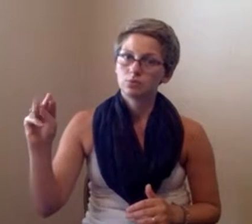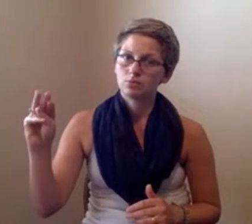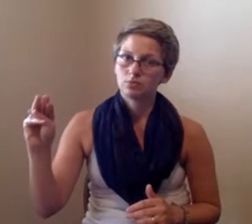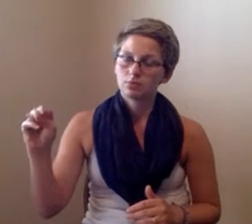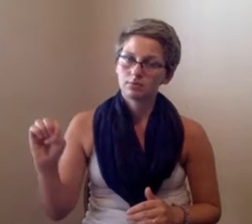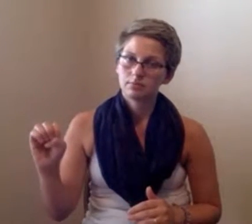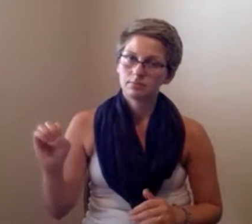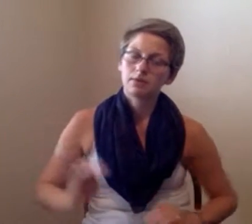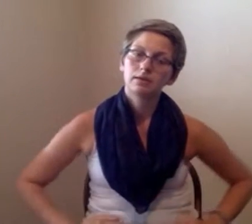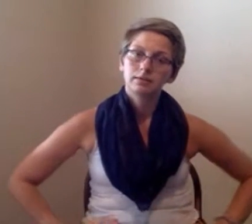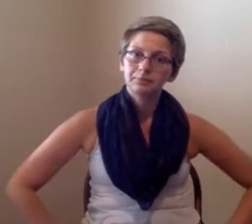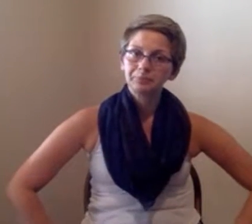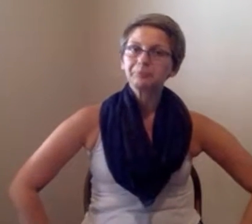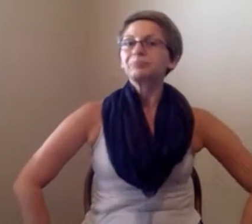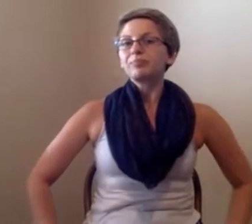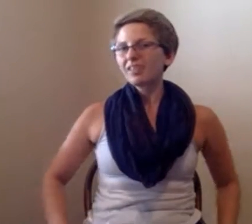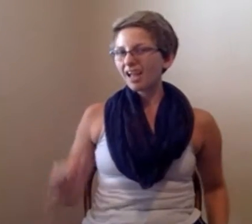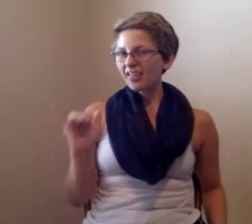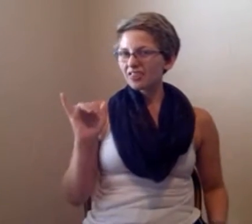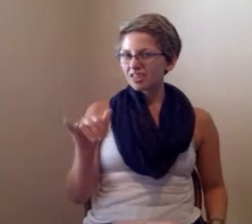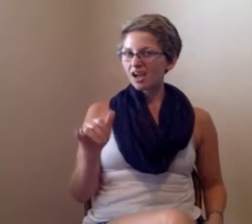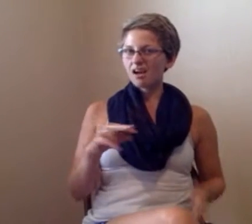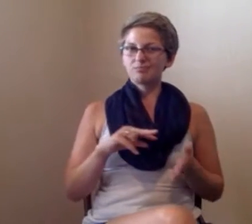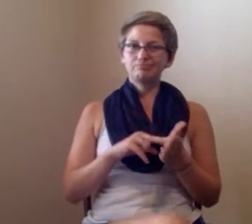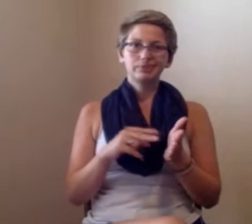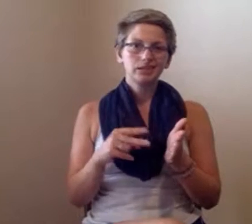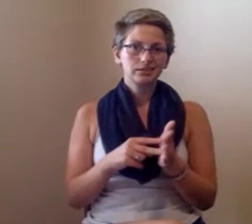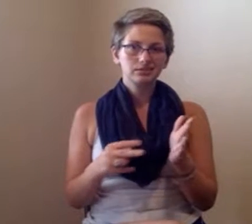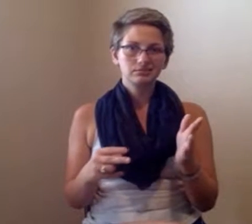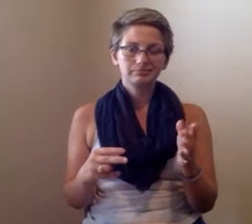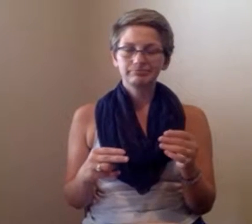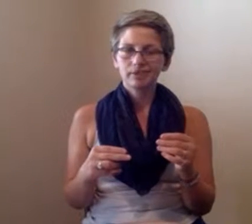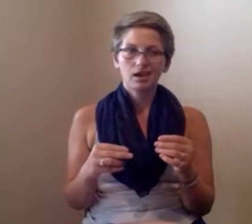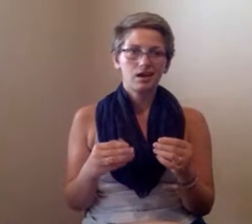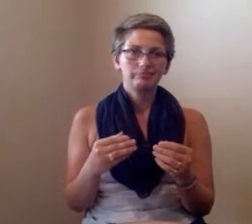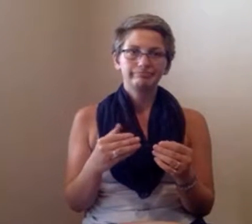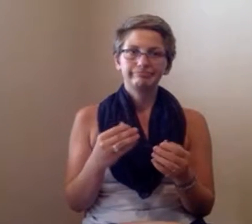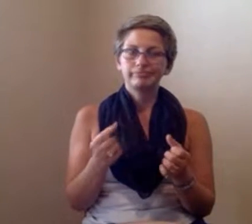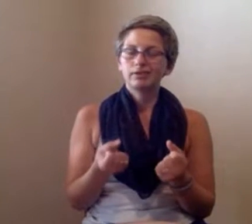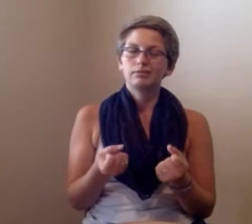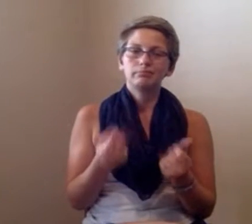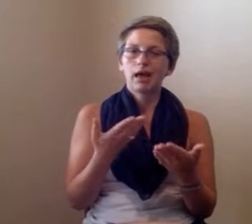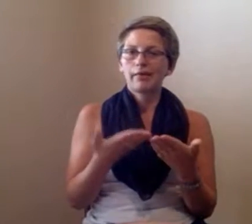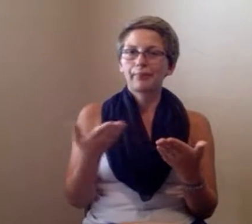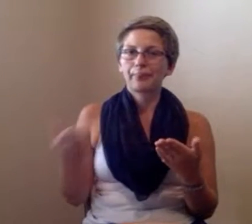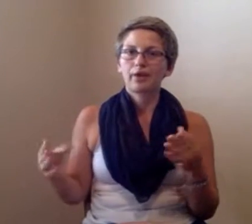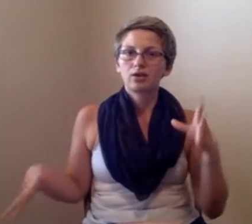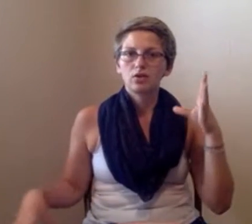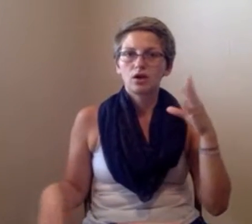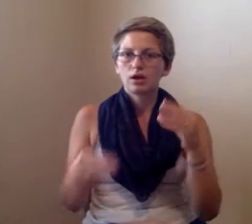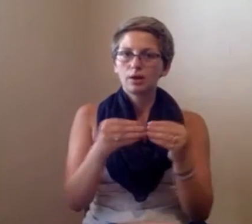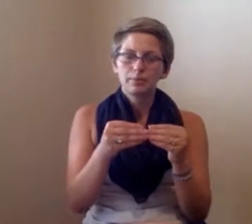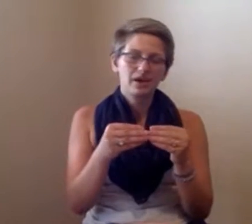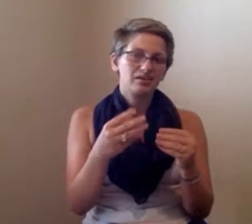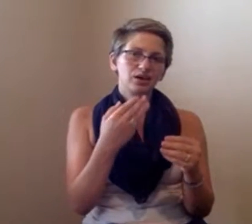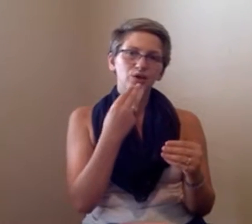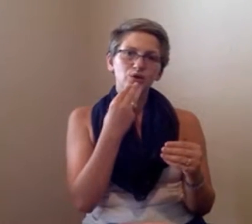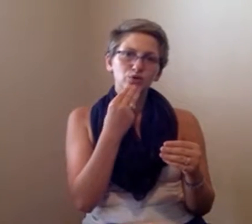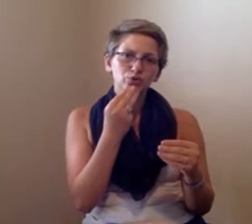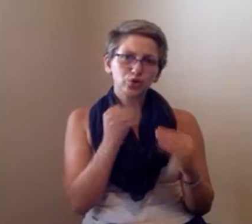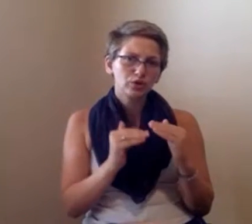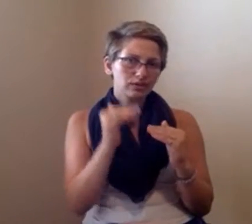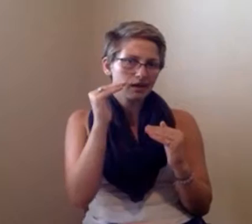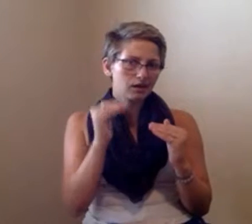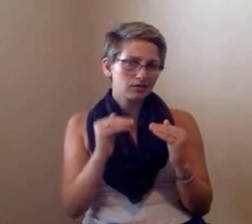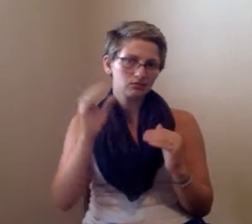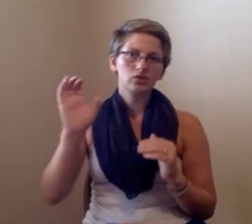a constellation of symptoms and findings on your physical exam, including how high your sugar level is, certain cholesterol